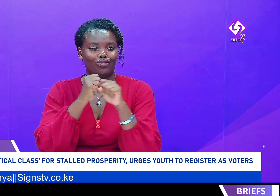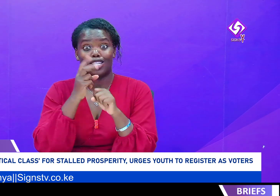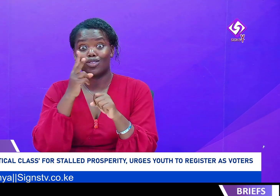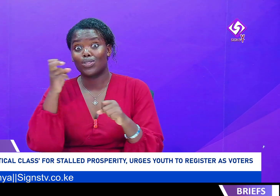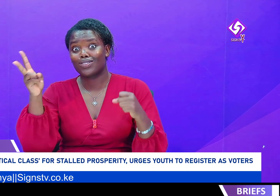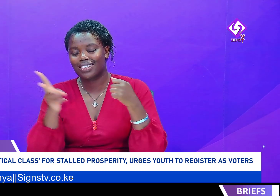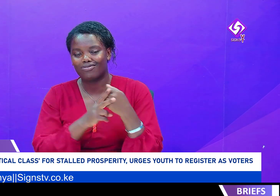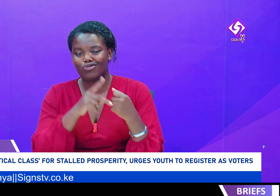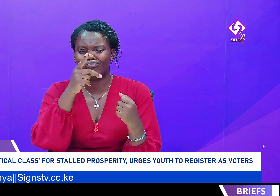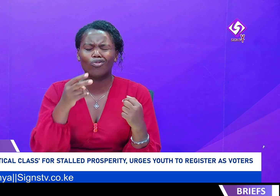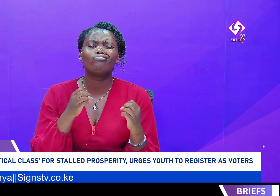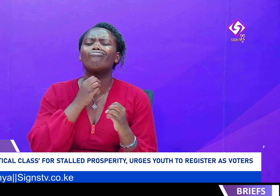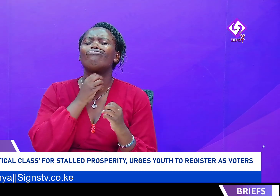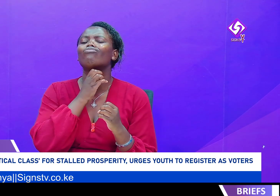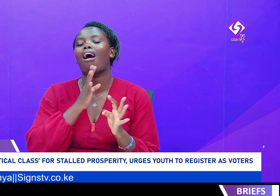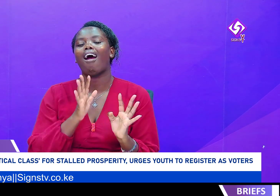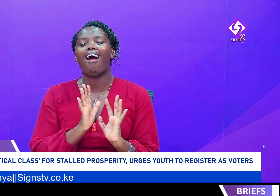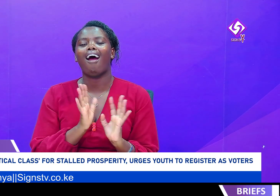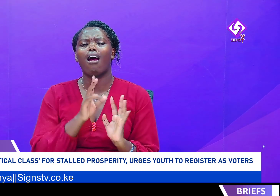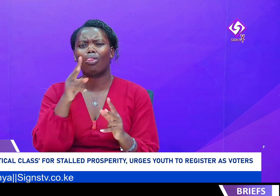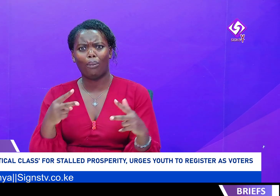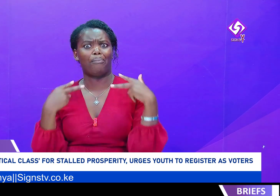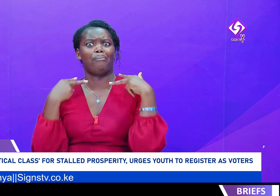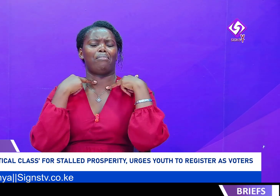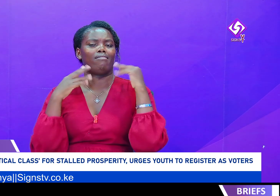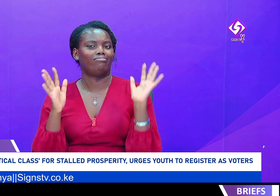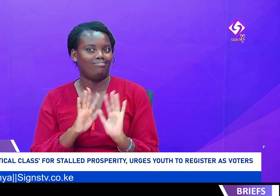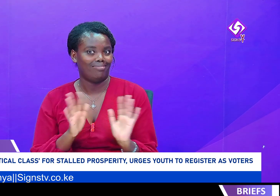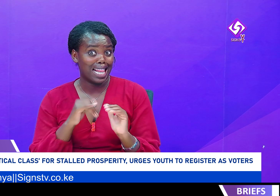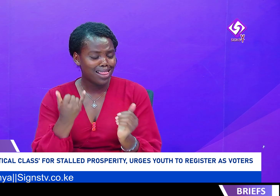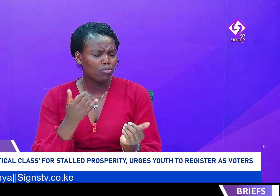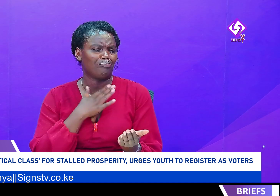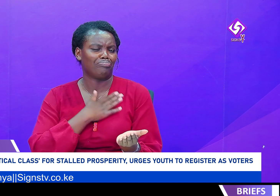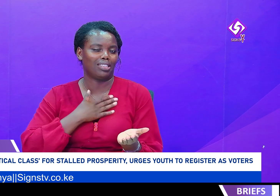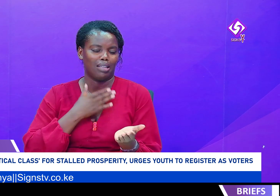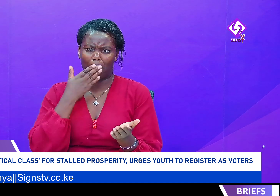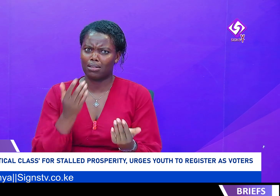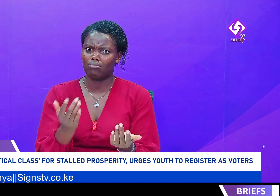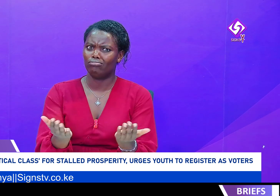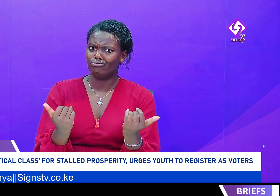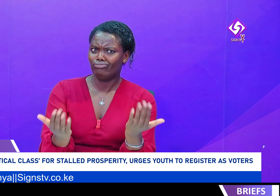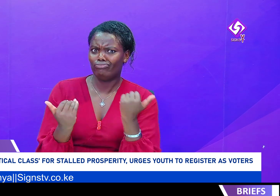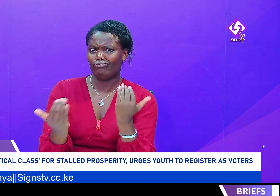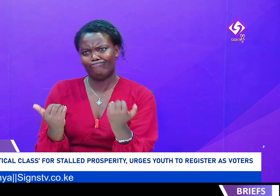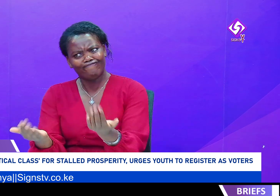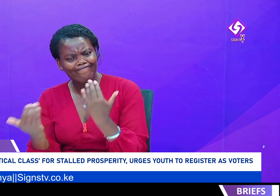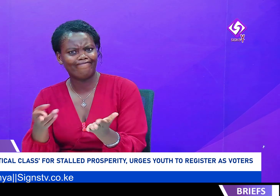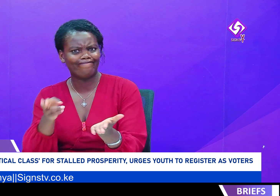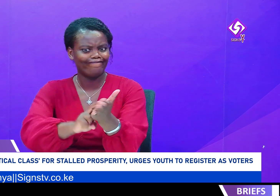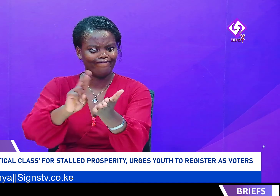that will be happening in 2027, so that we don't complain and we don't get stuck anymore. Now, please come out in large numbers and